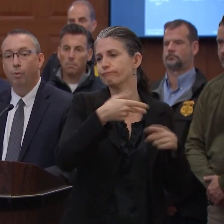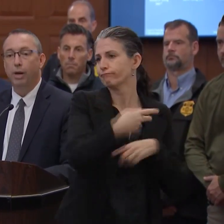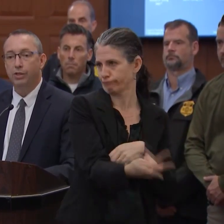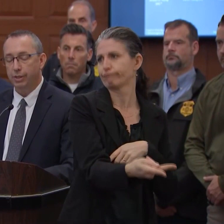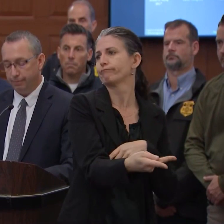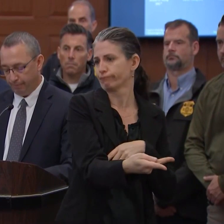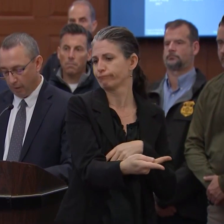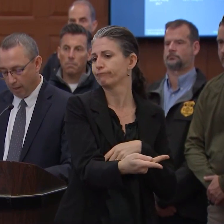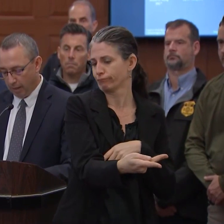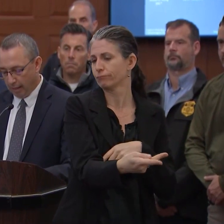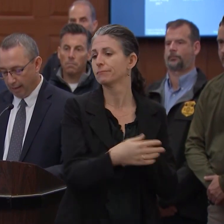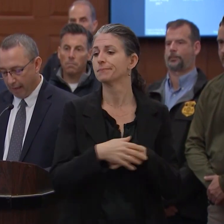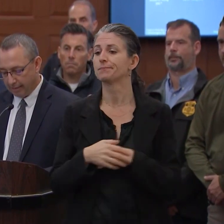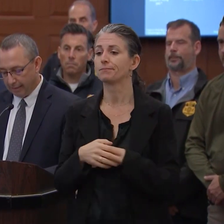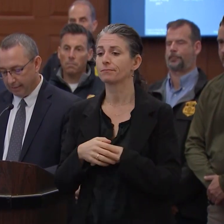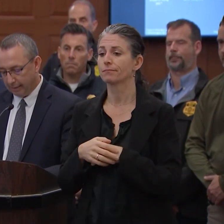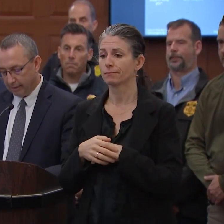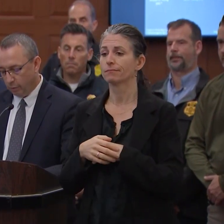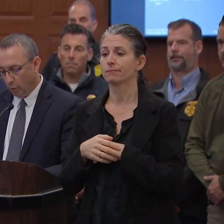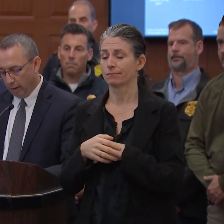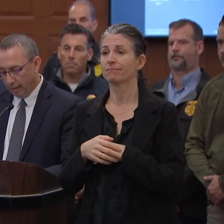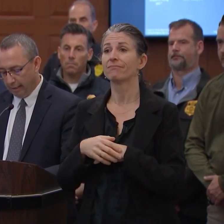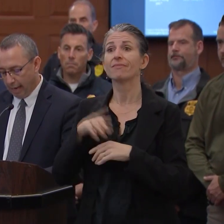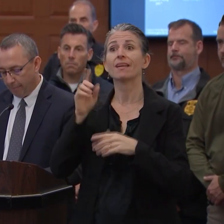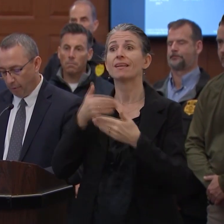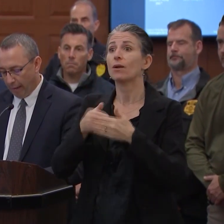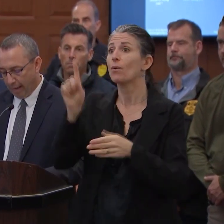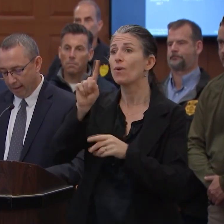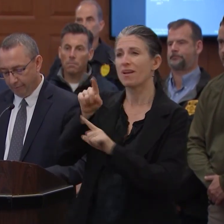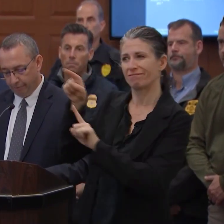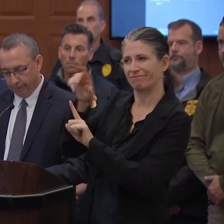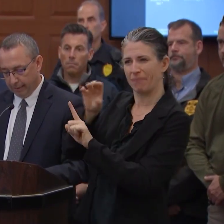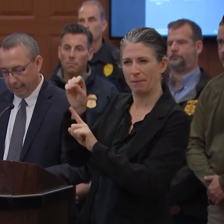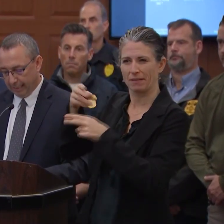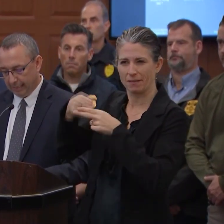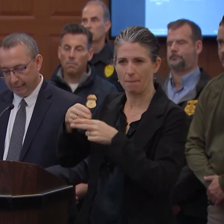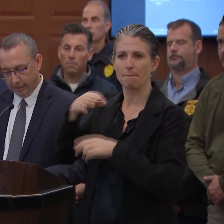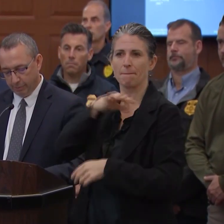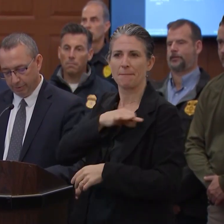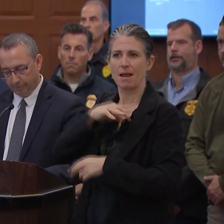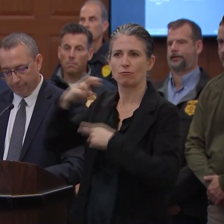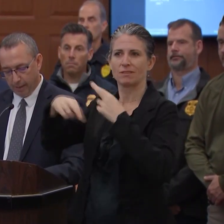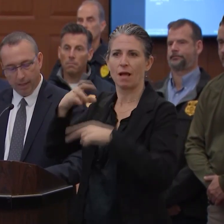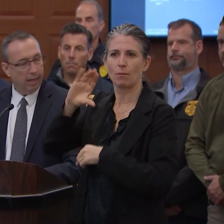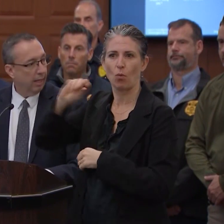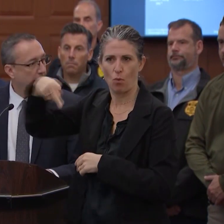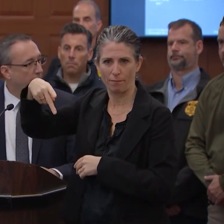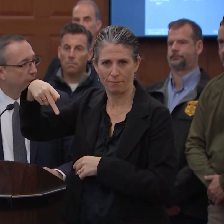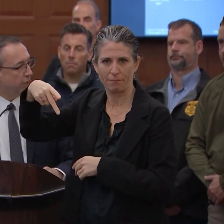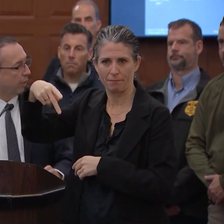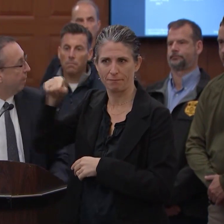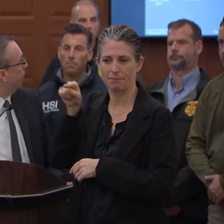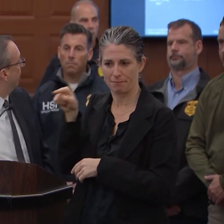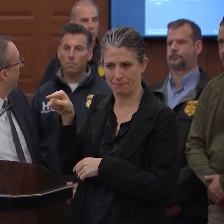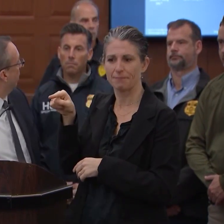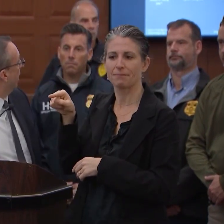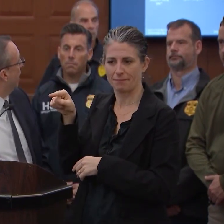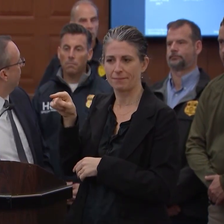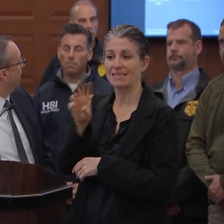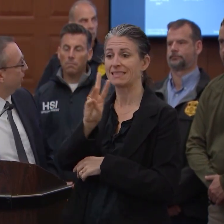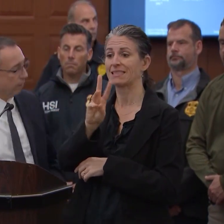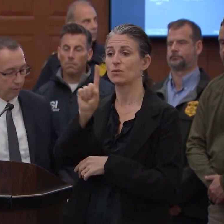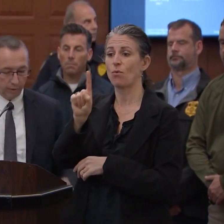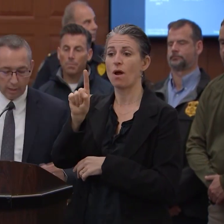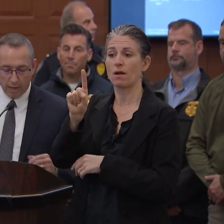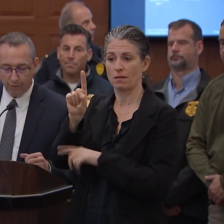Recycling Corporation, and that's at 61 Capitol Ave in Lisbon. And we're going to try to put that right